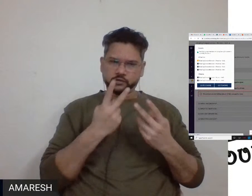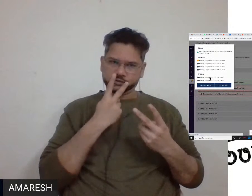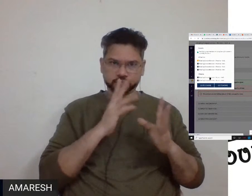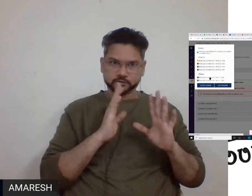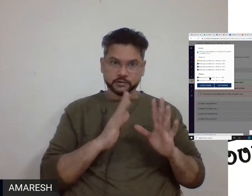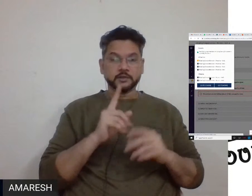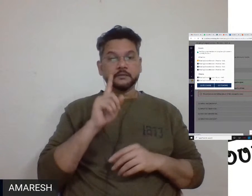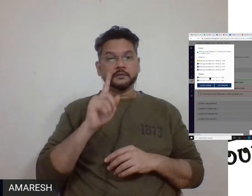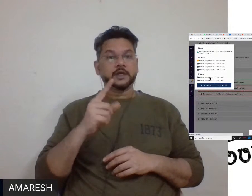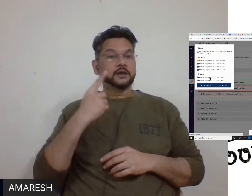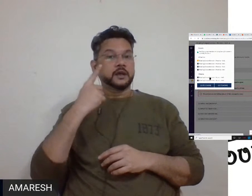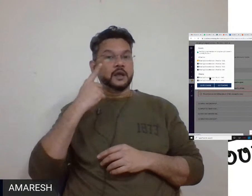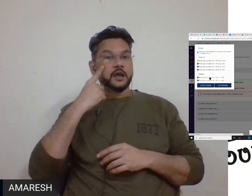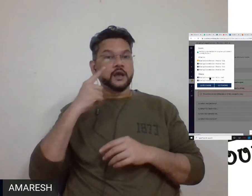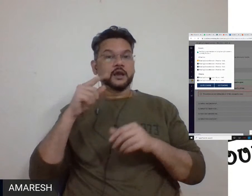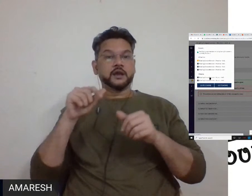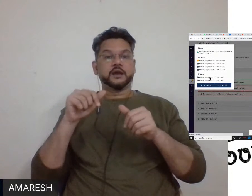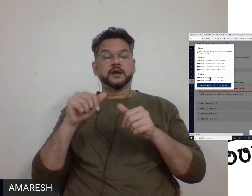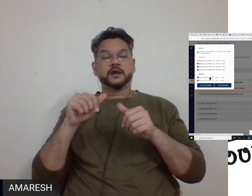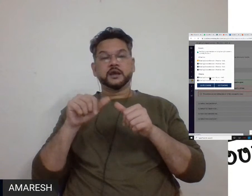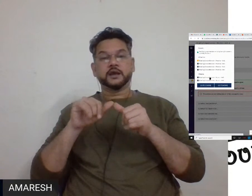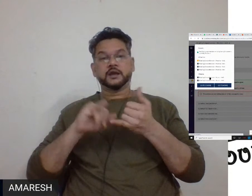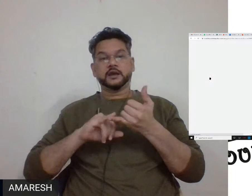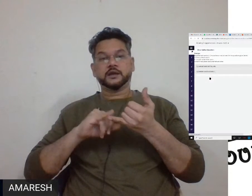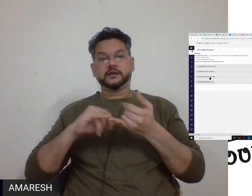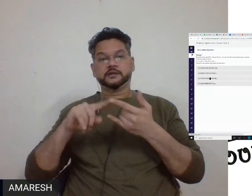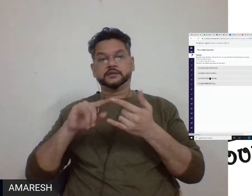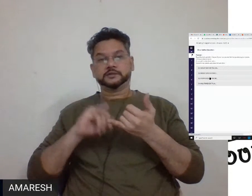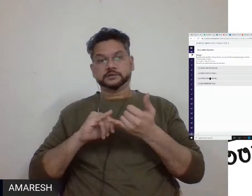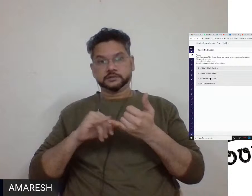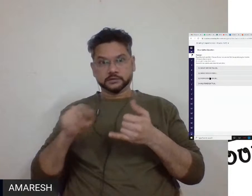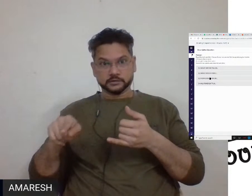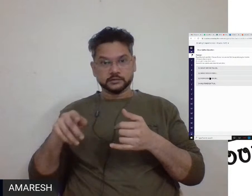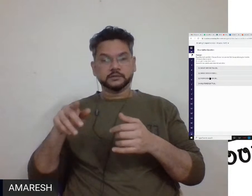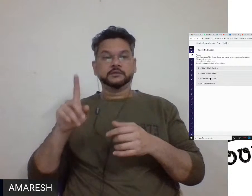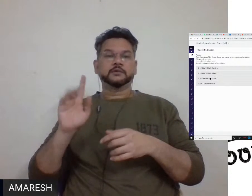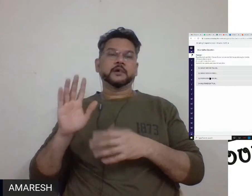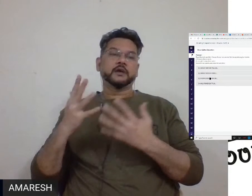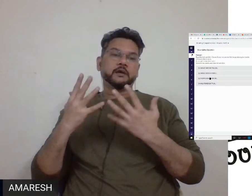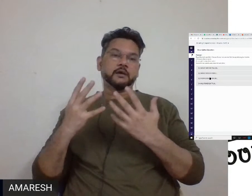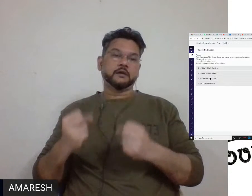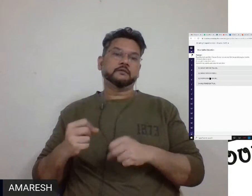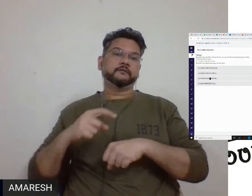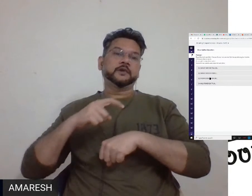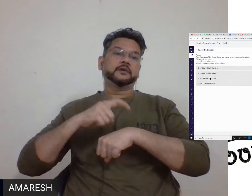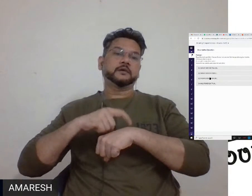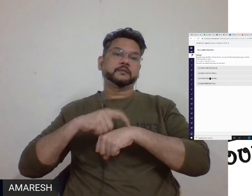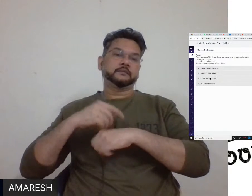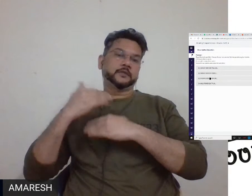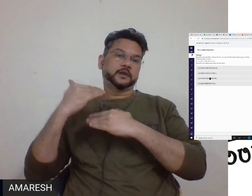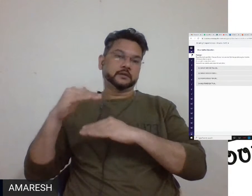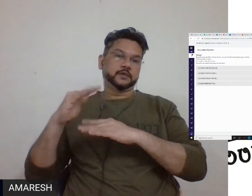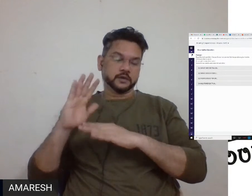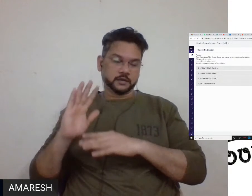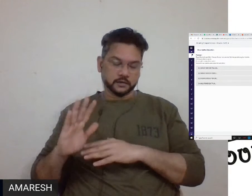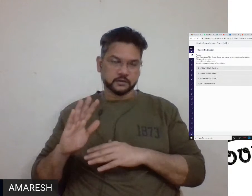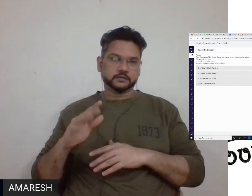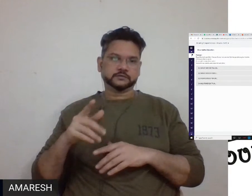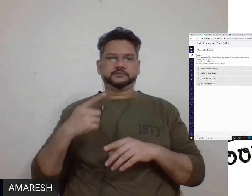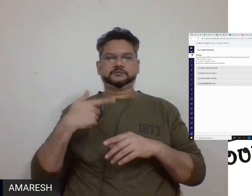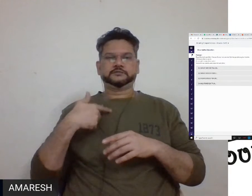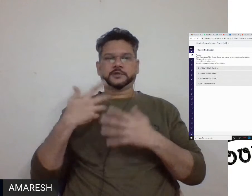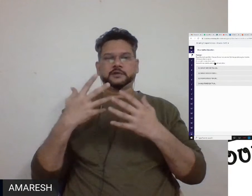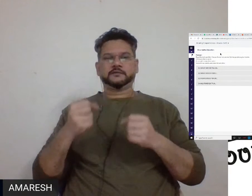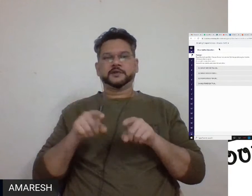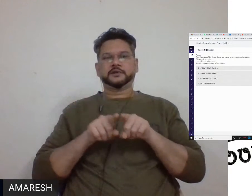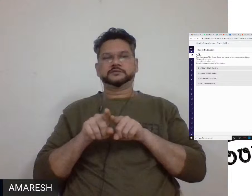iAssess, right? There is also a time limit that is given to the candidates, right? So, for example, there are multiple questions here,